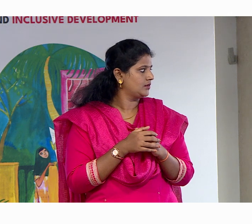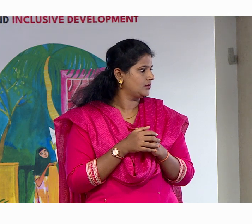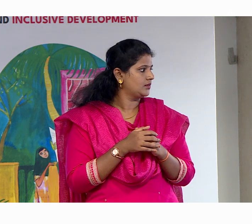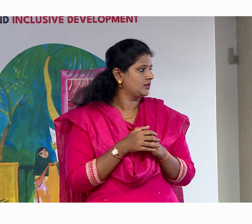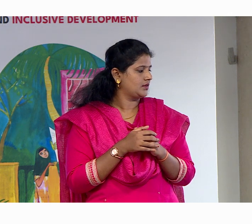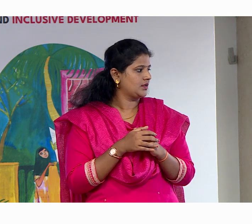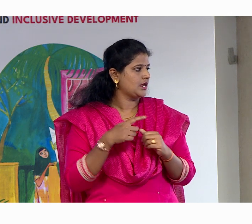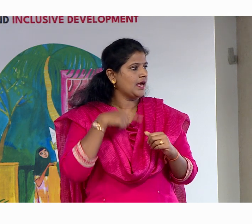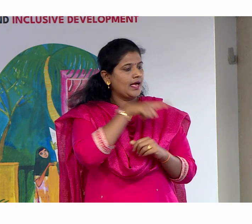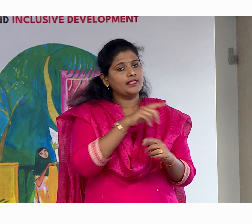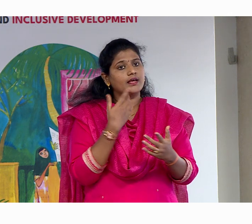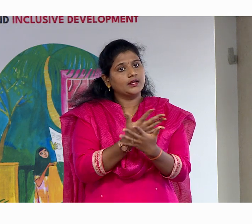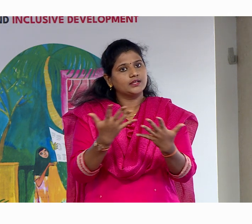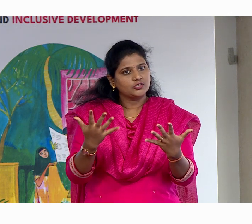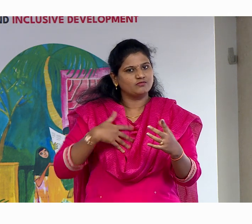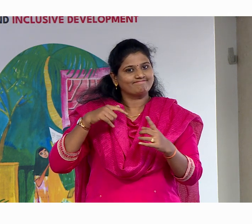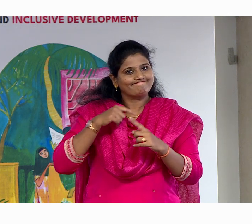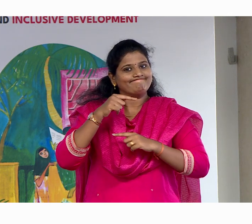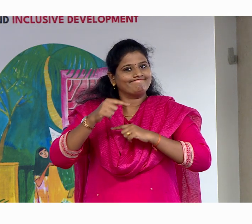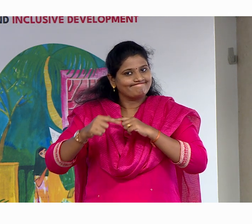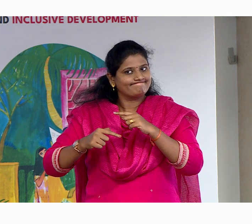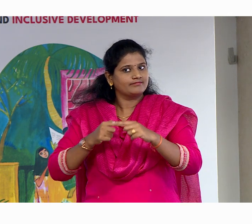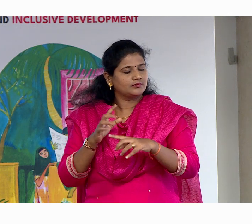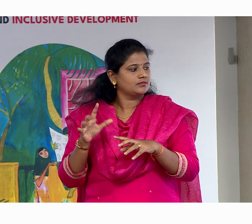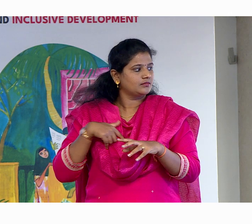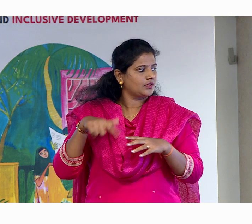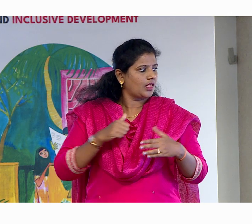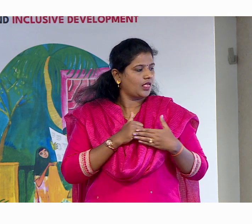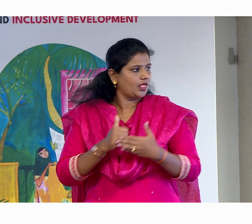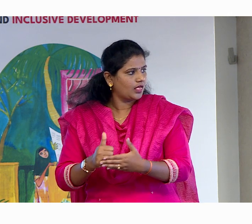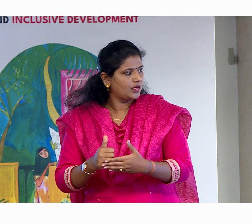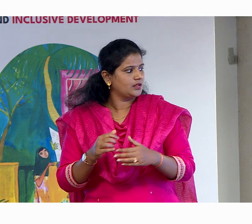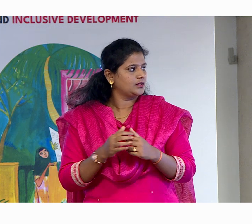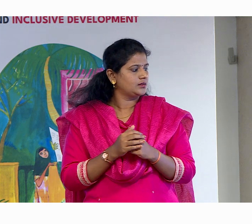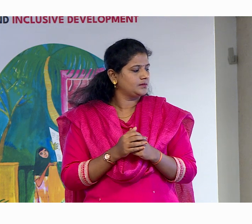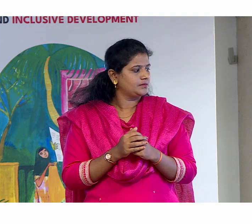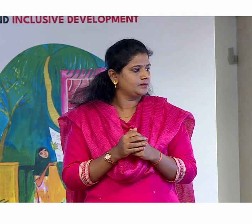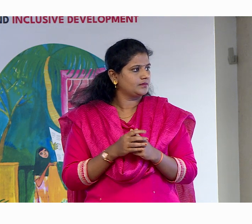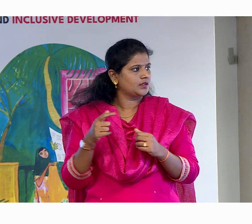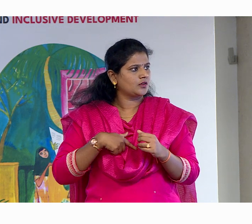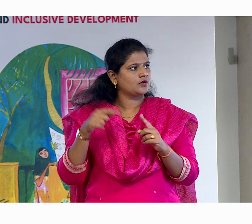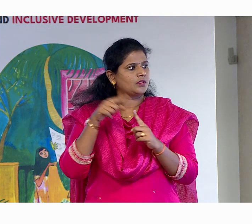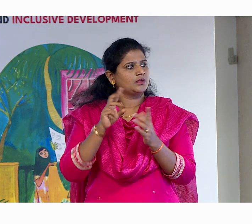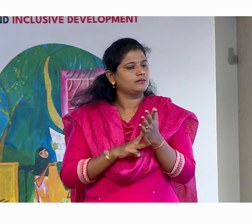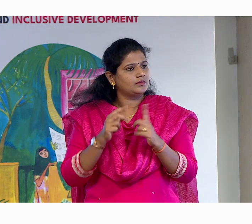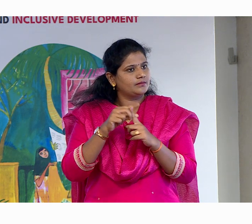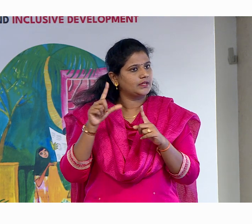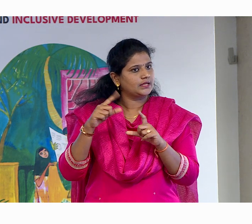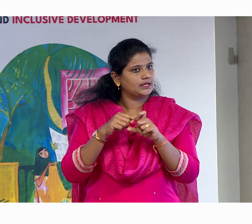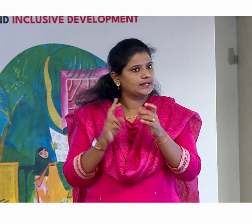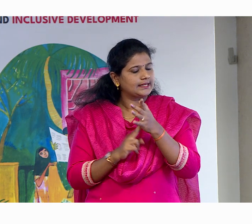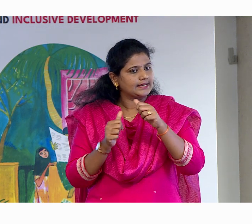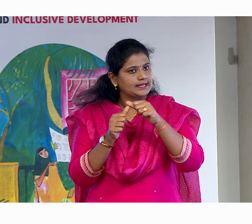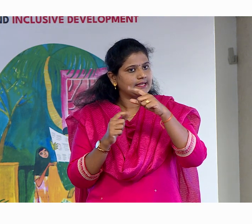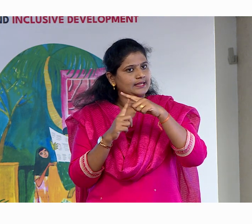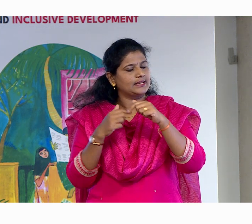the resource is something you might... Hello, and welcome to our Art East of England Implementation Art Gallery. I'm